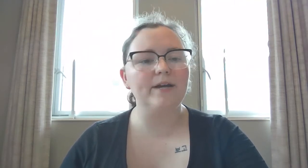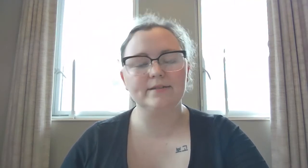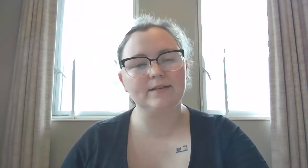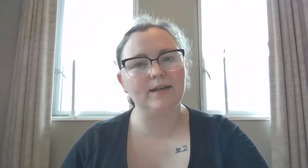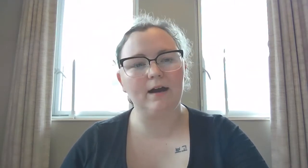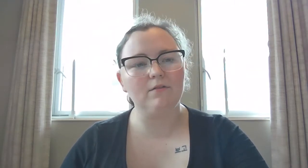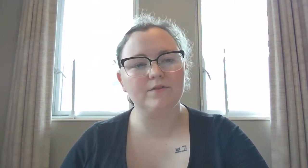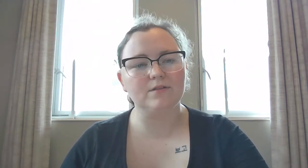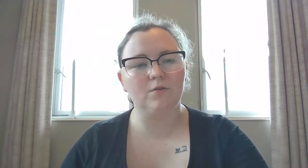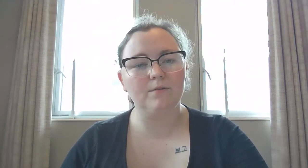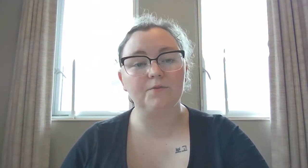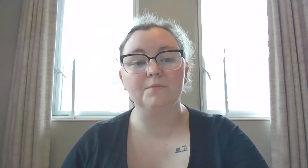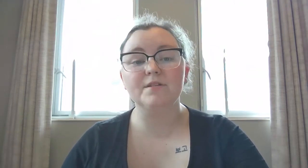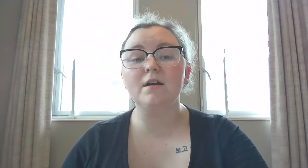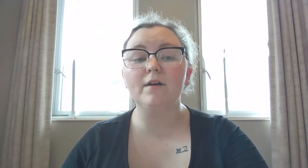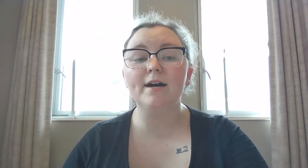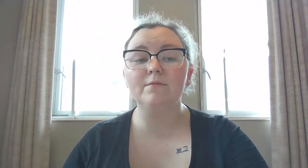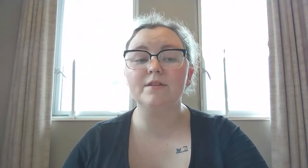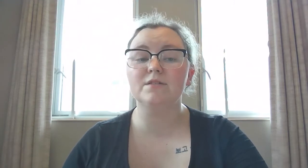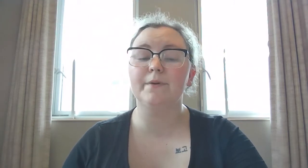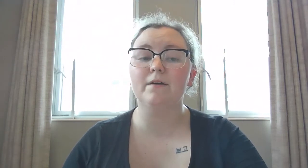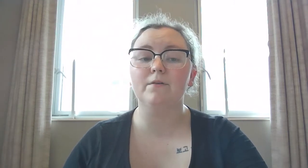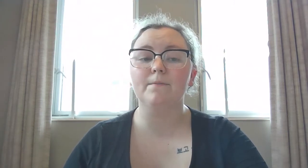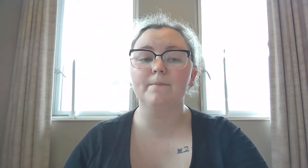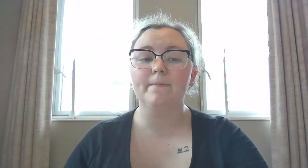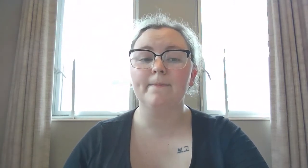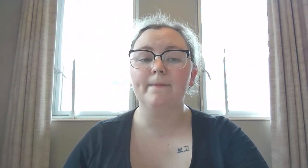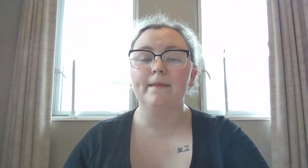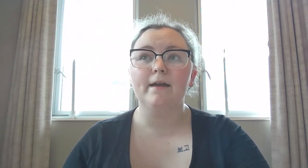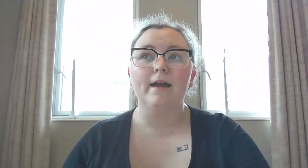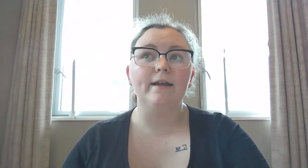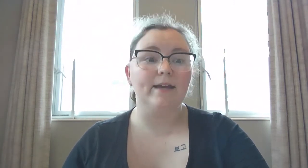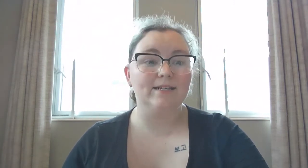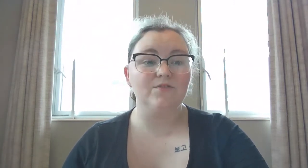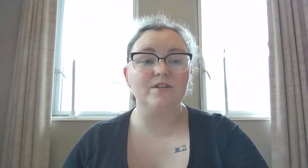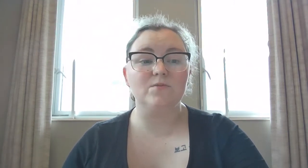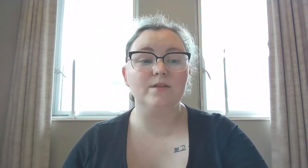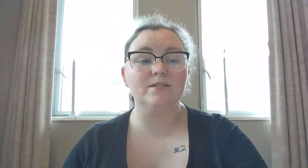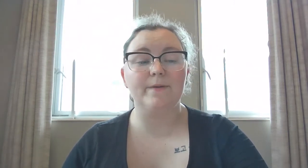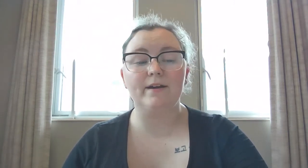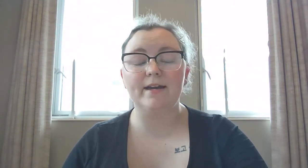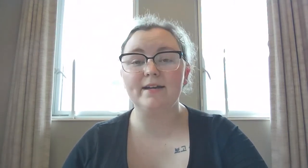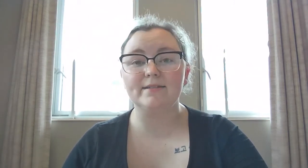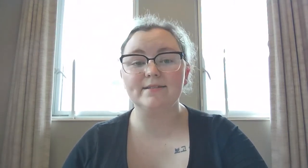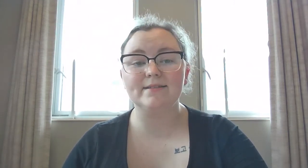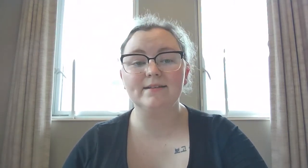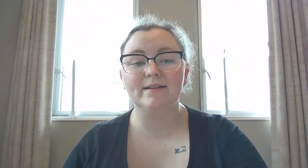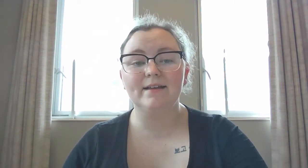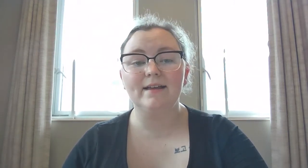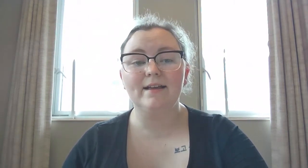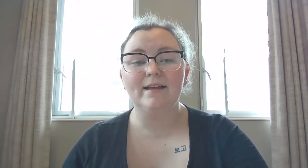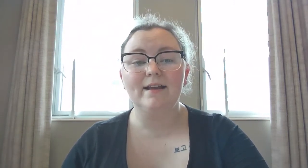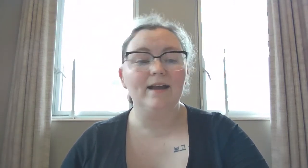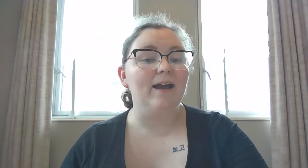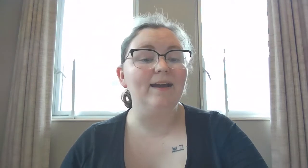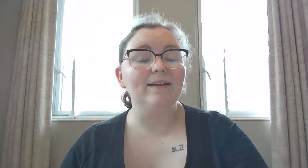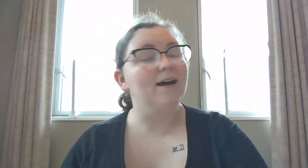get out of this courtroom to go hunt with his bow and catch fish with his bare hands and hike up and